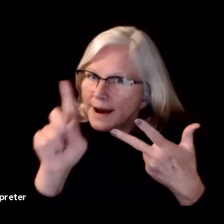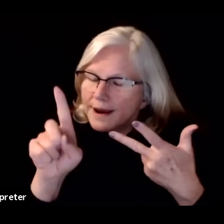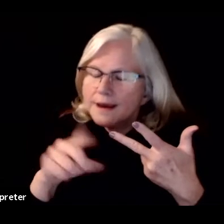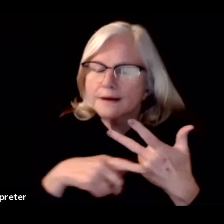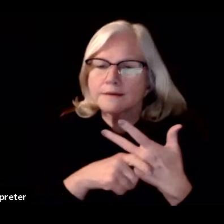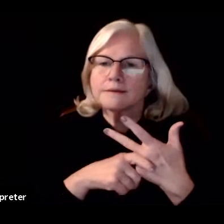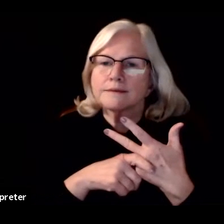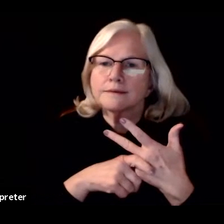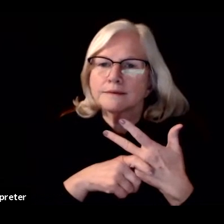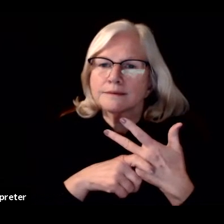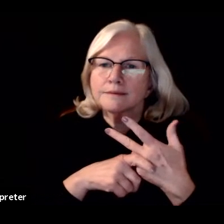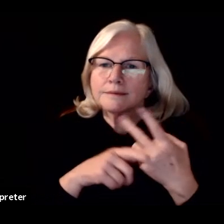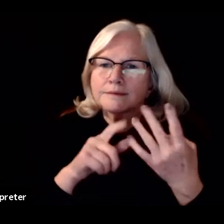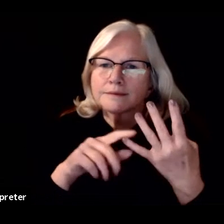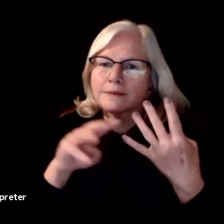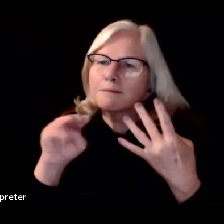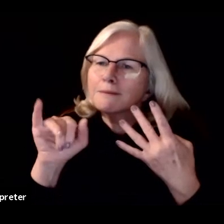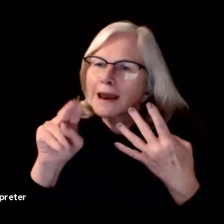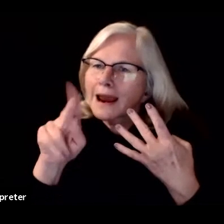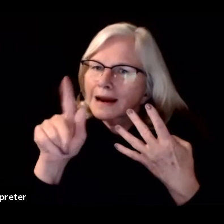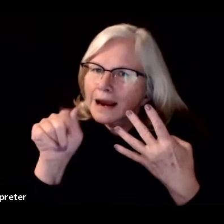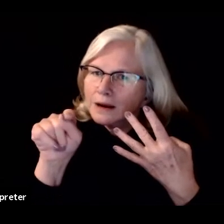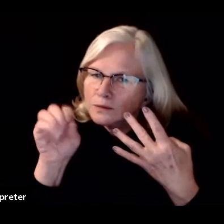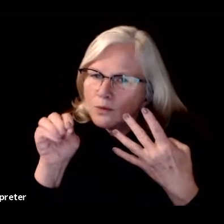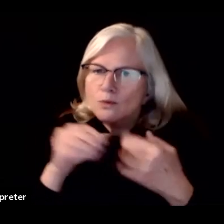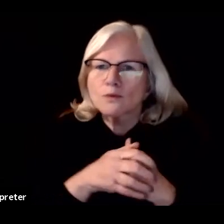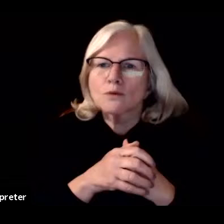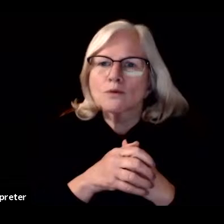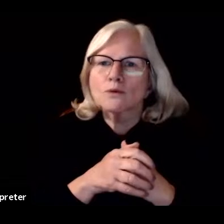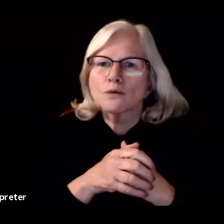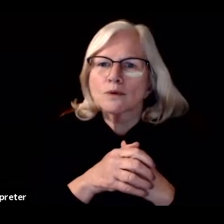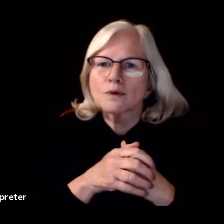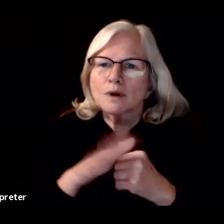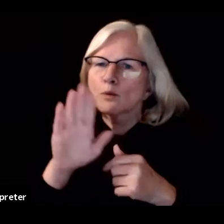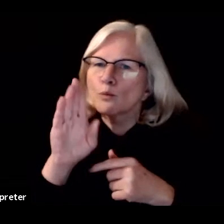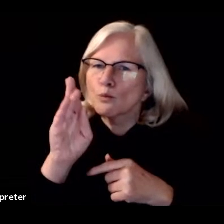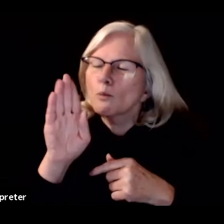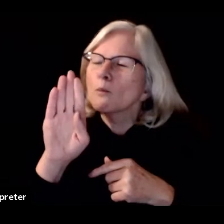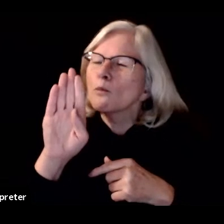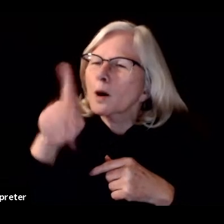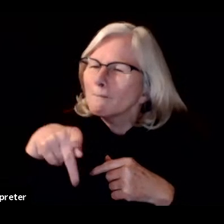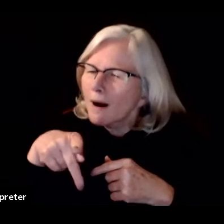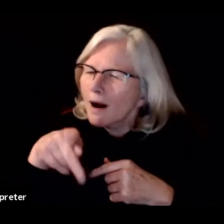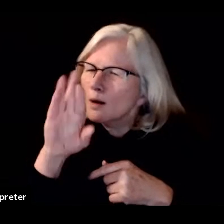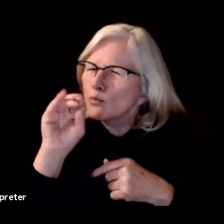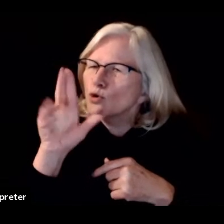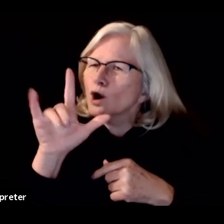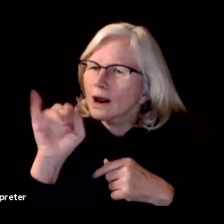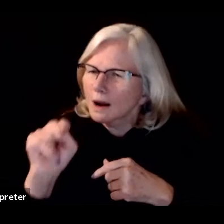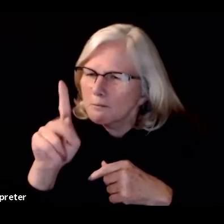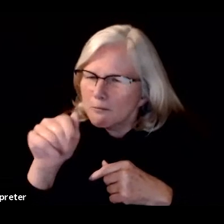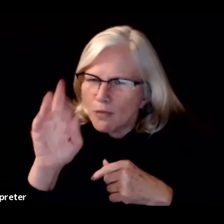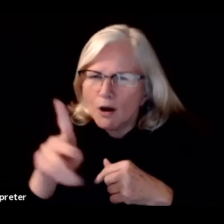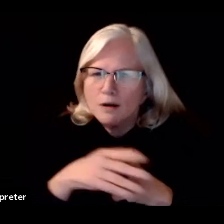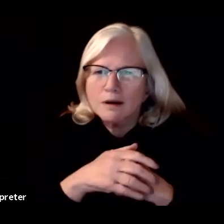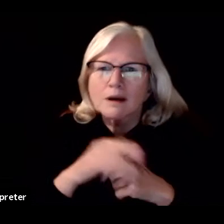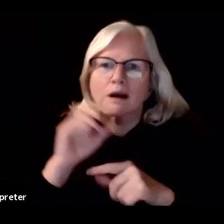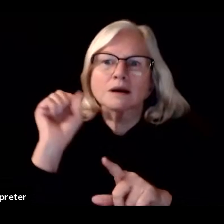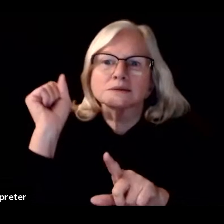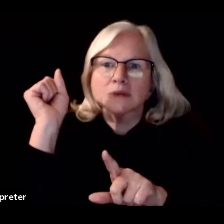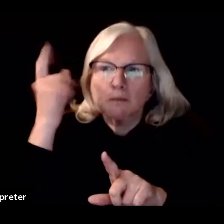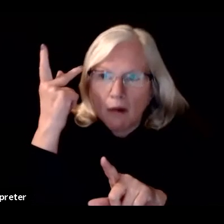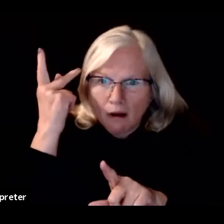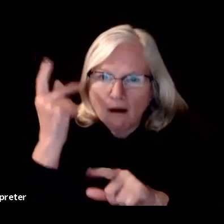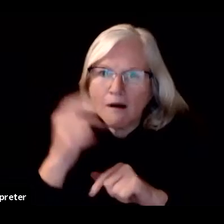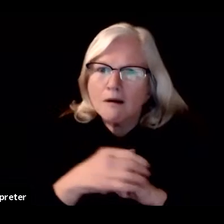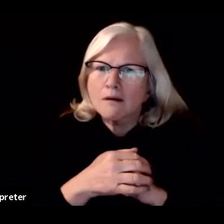St. Paul. We're working to add several more locations in the metro area and expect to have details on that in the next few days.